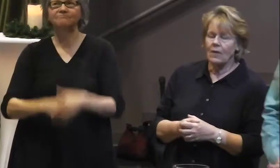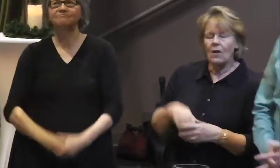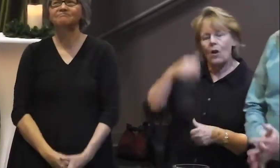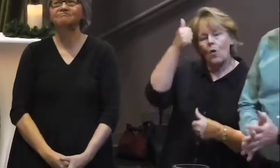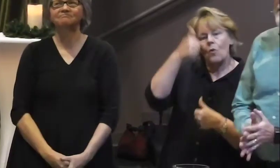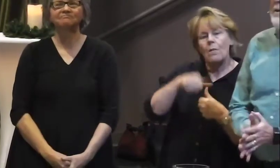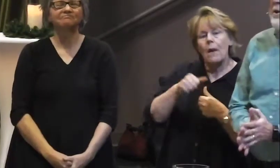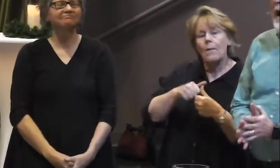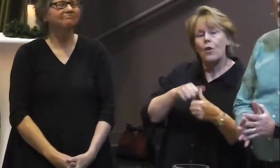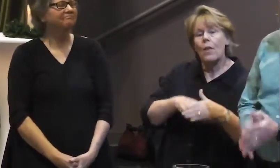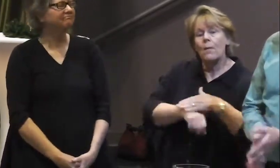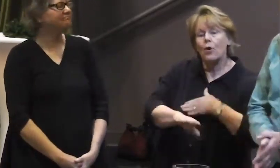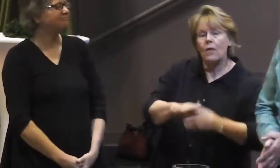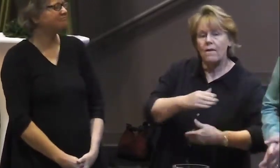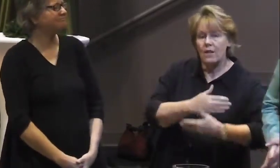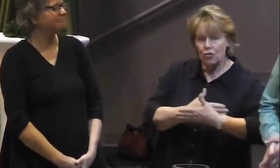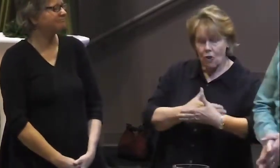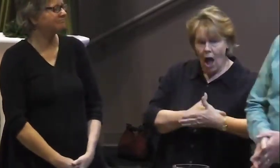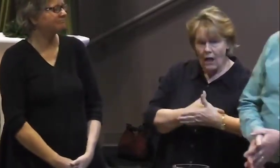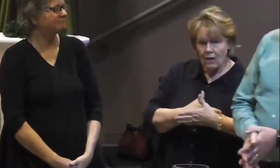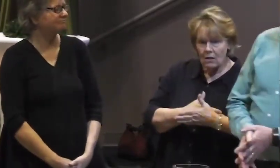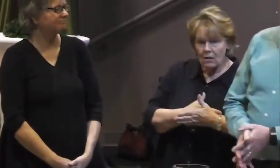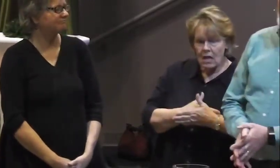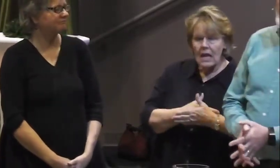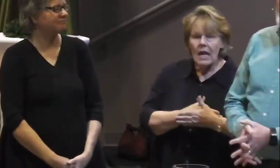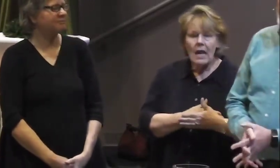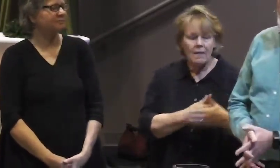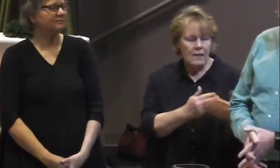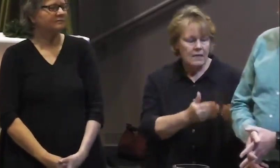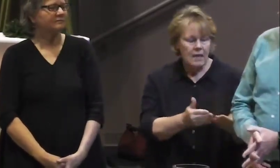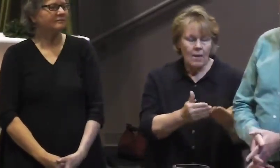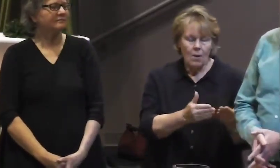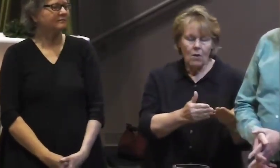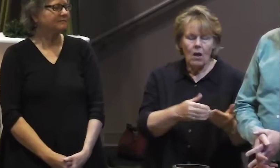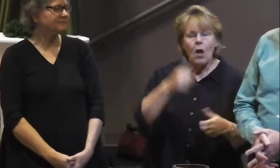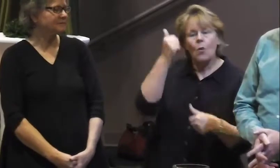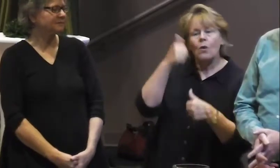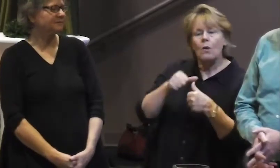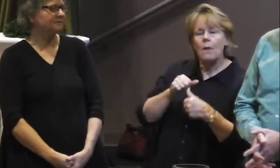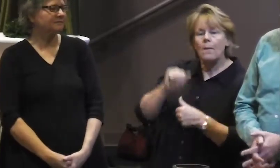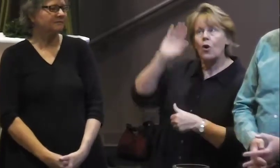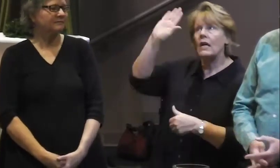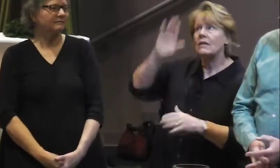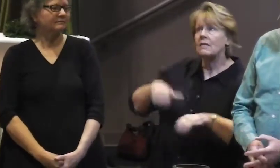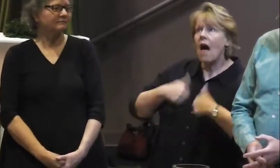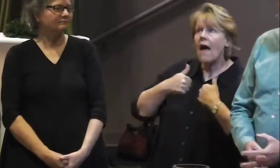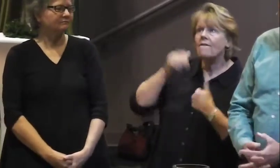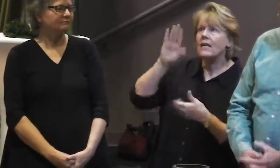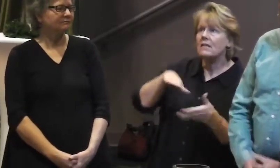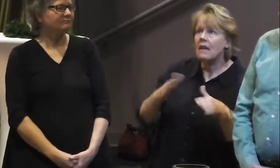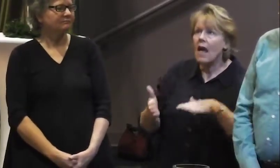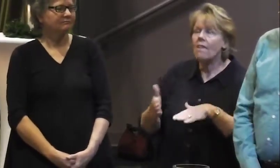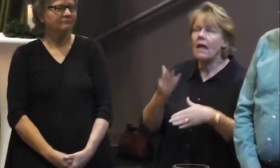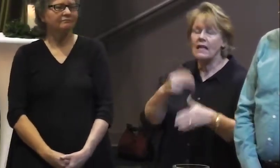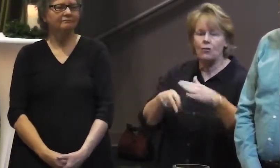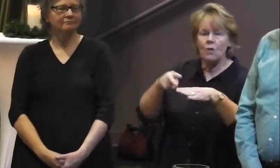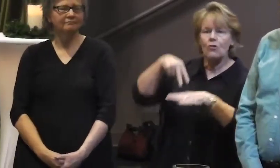Remembering the birth of the child in the stable, we remember also his life, his death, and his resurrection.